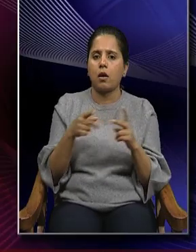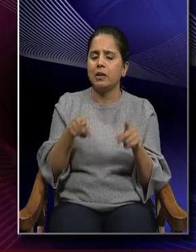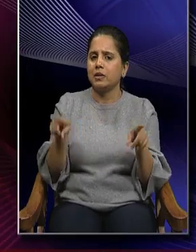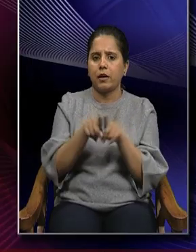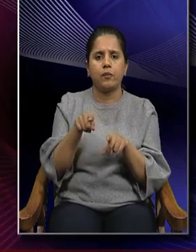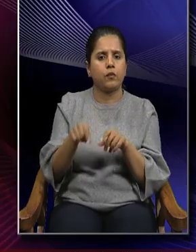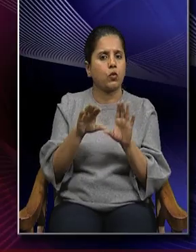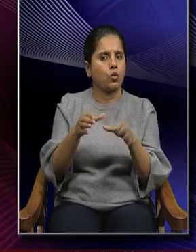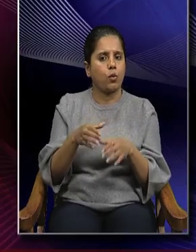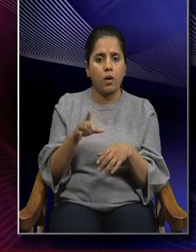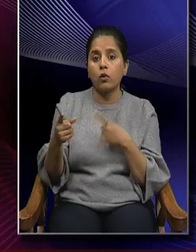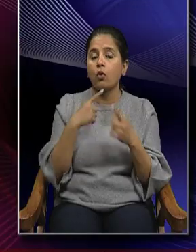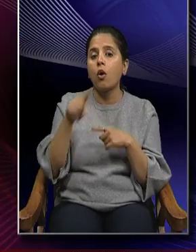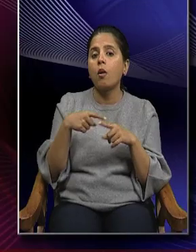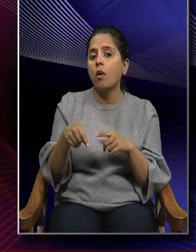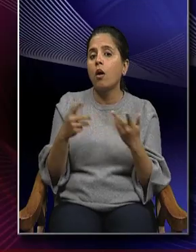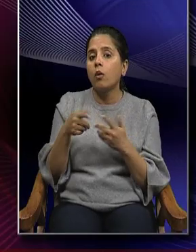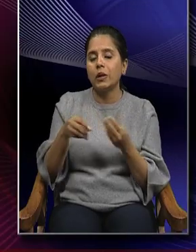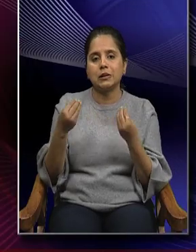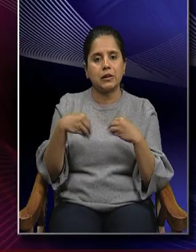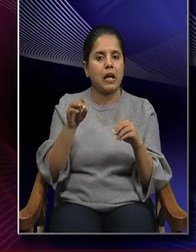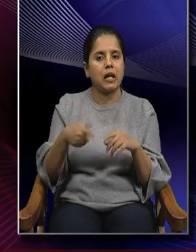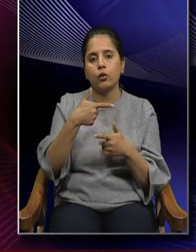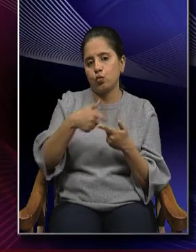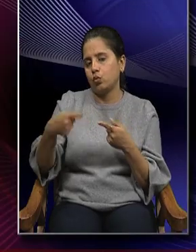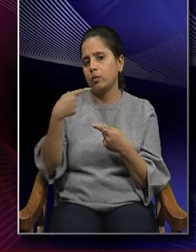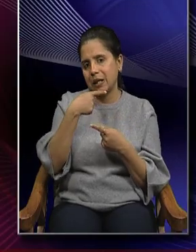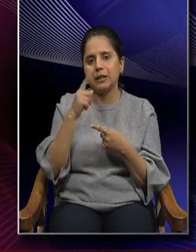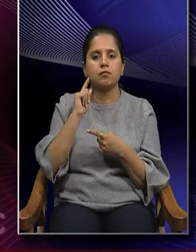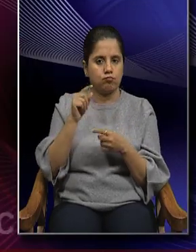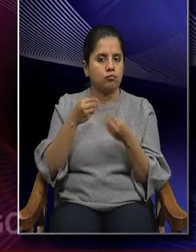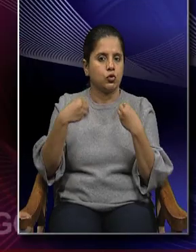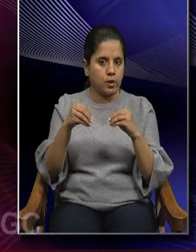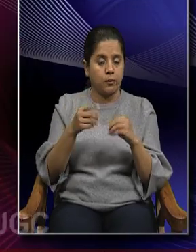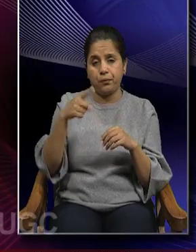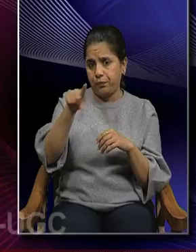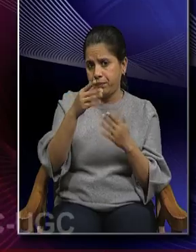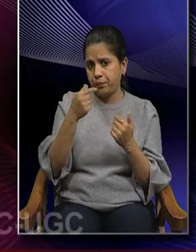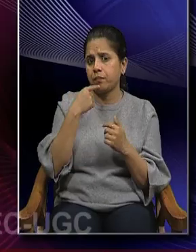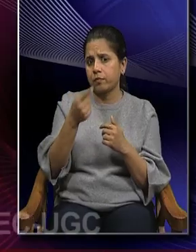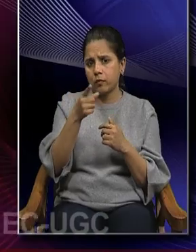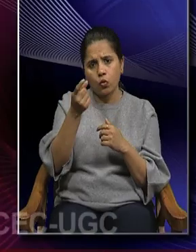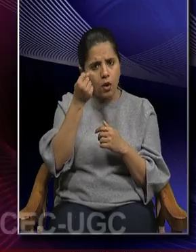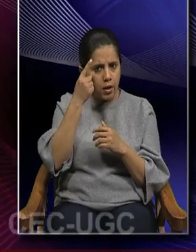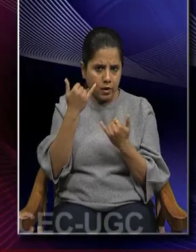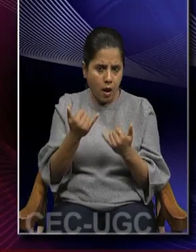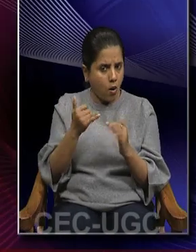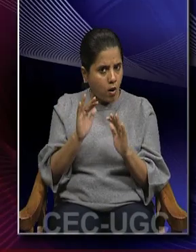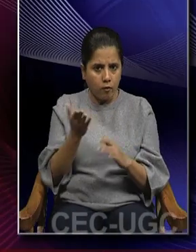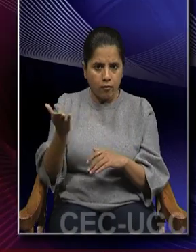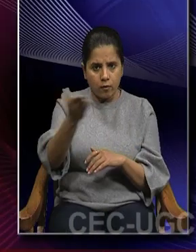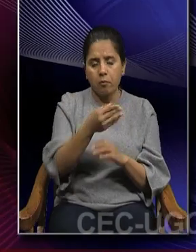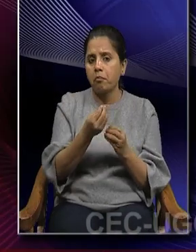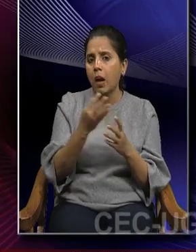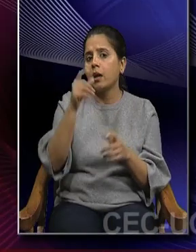they are actually talking about the selling of toothpaste. So, you can say, now you can understand that